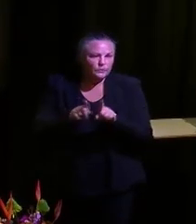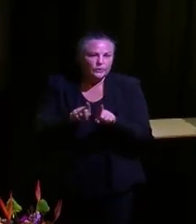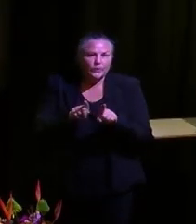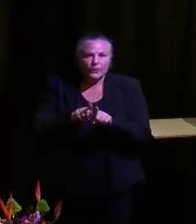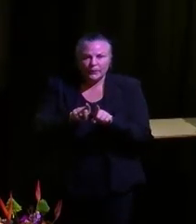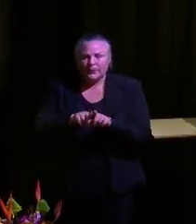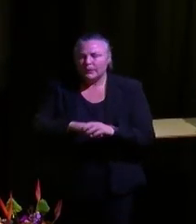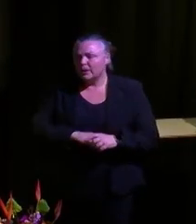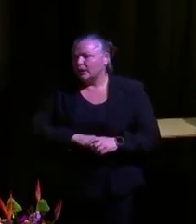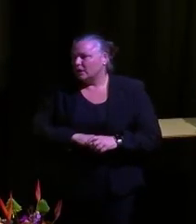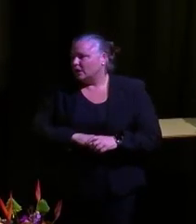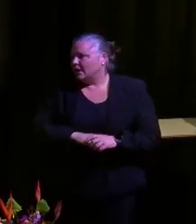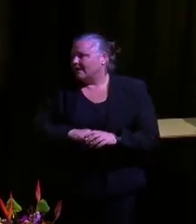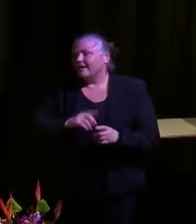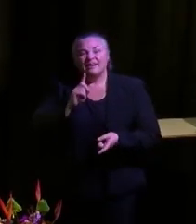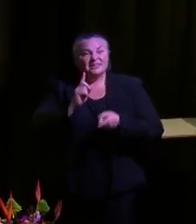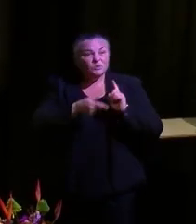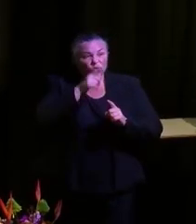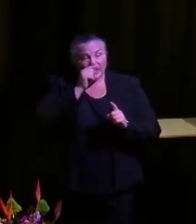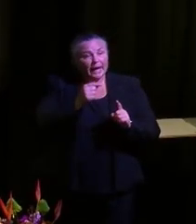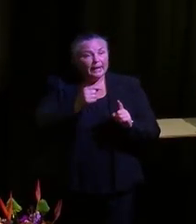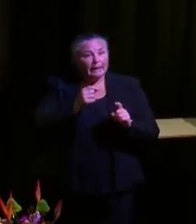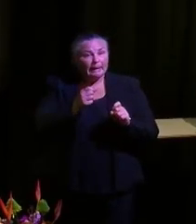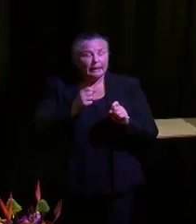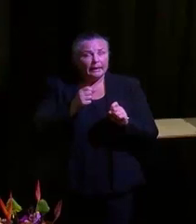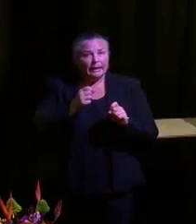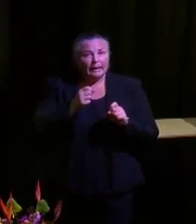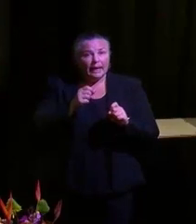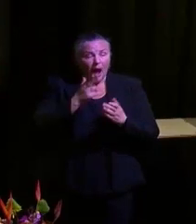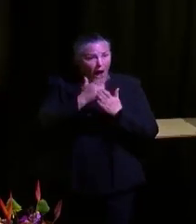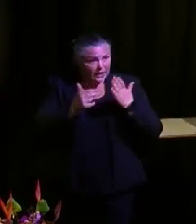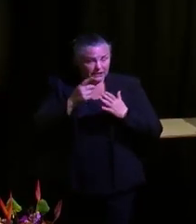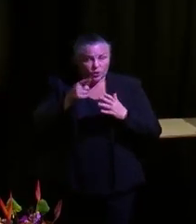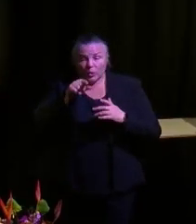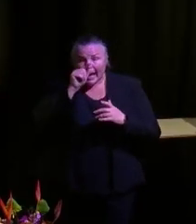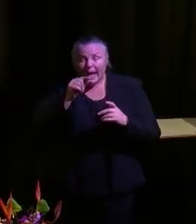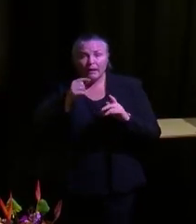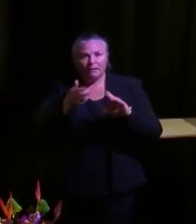just by tipping things up. And as artists, we don't care. Yeah.